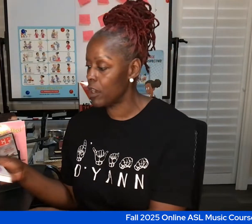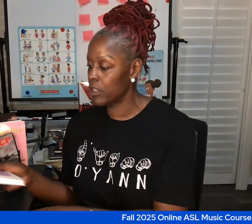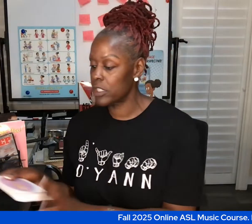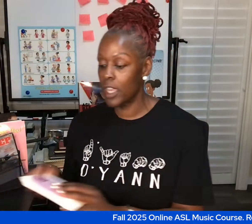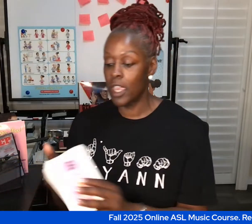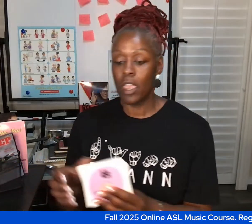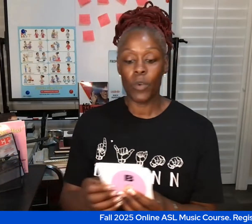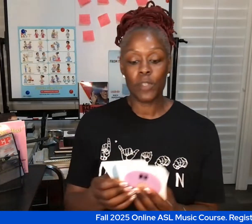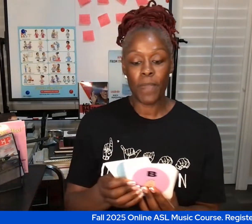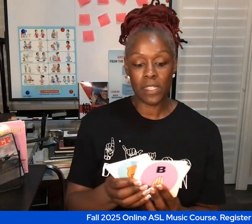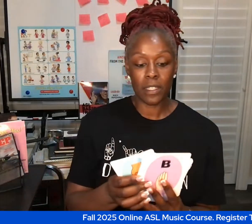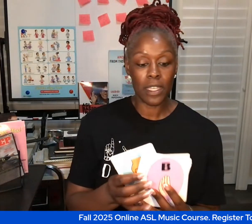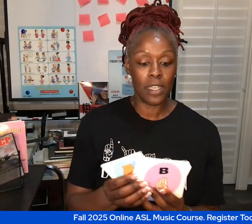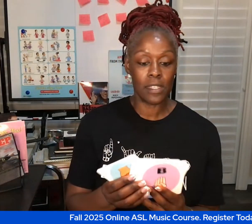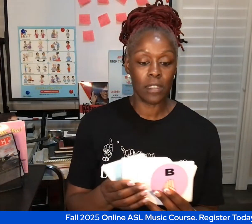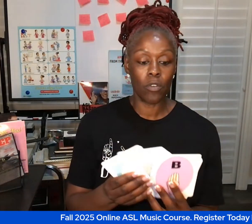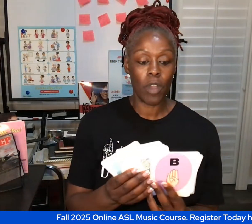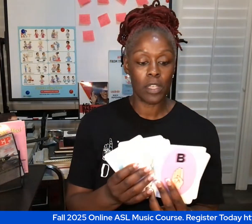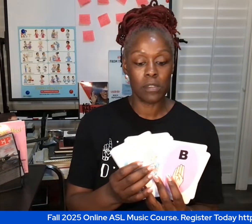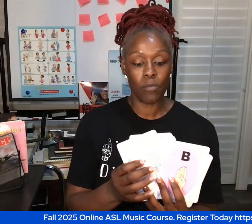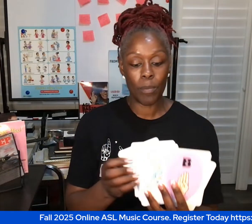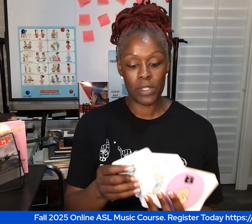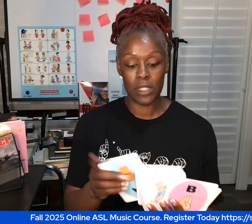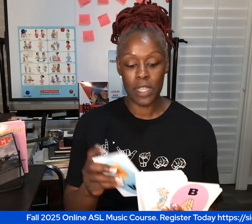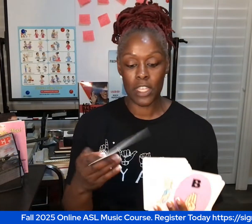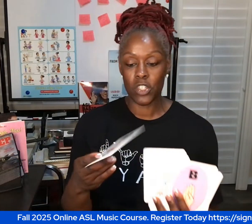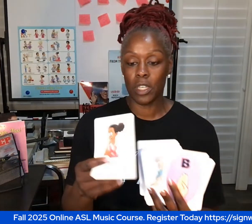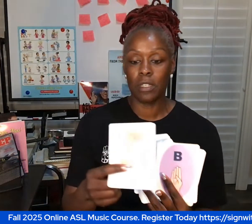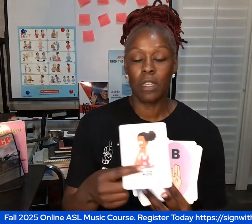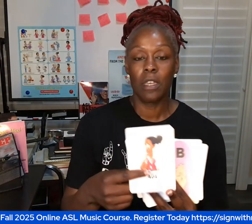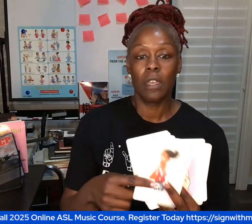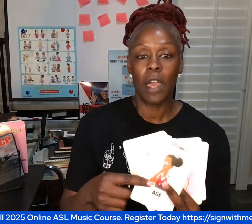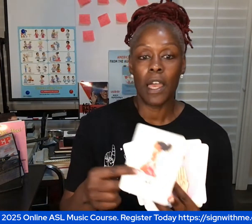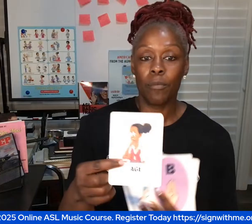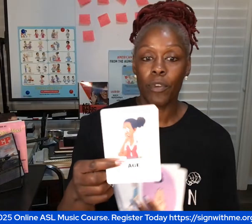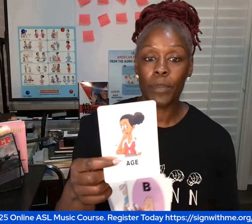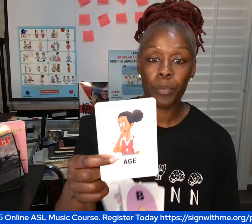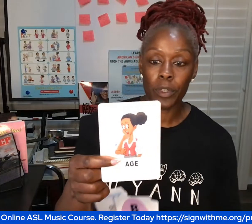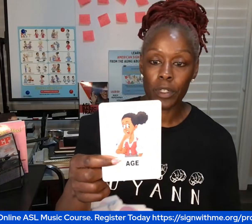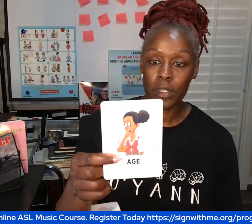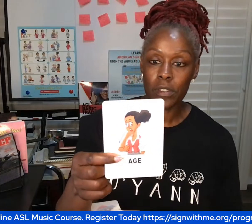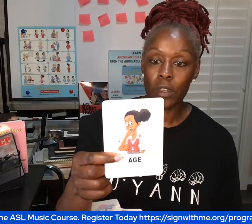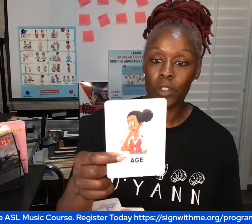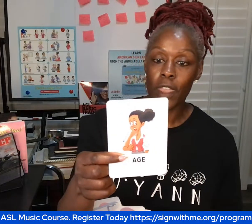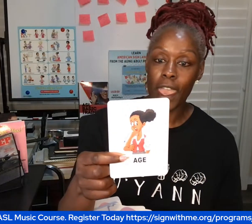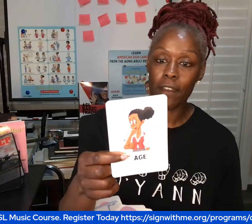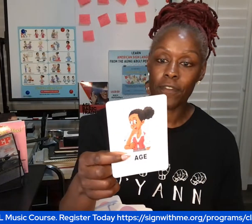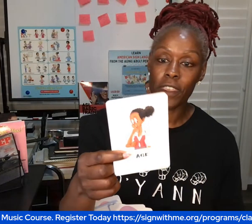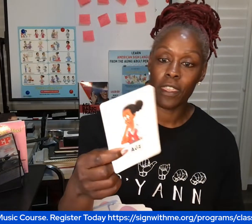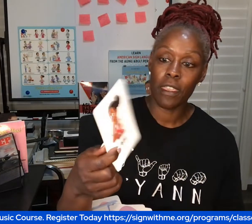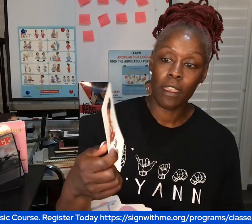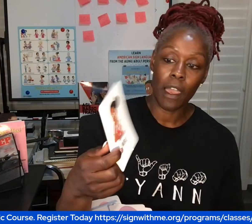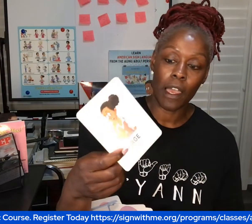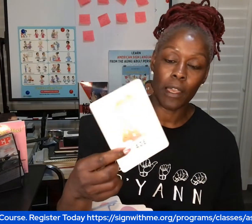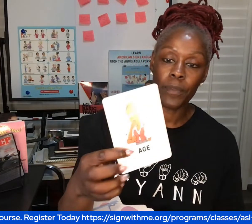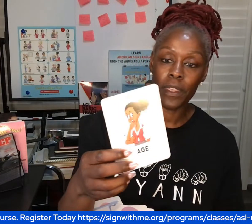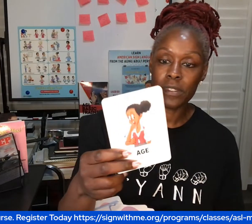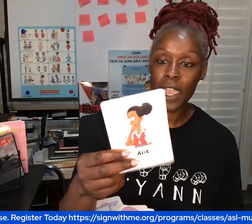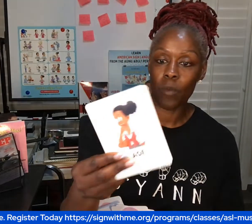flashcards, which basically is a cross representation from the book. So you have the sight